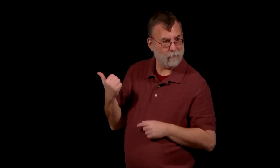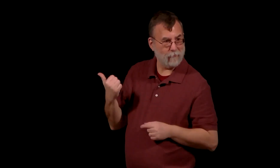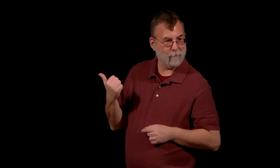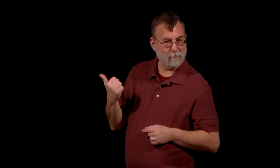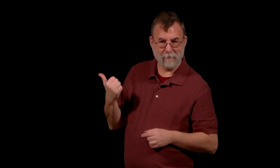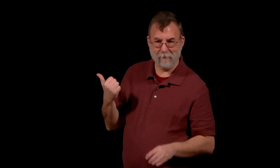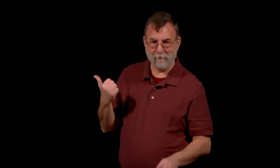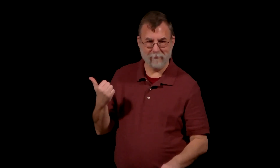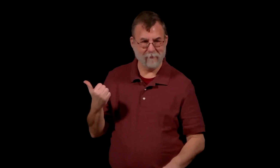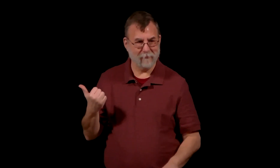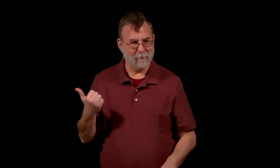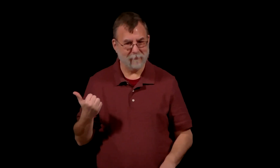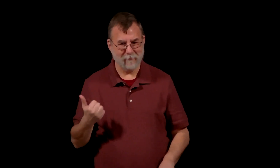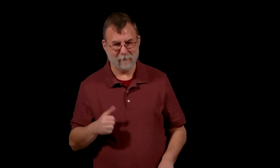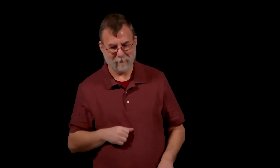Do we agree?